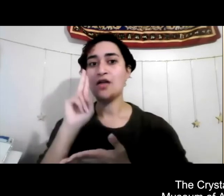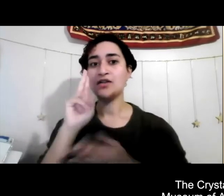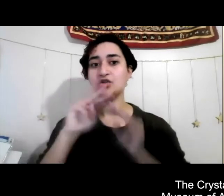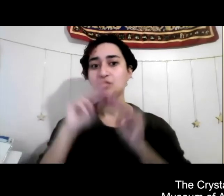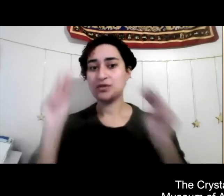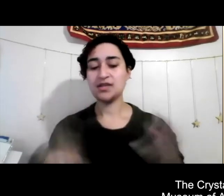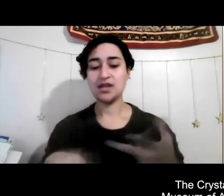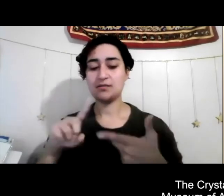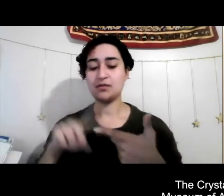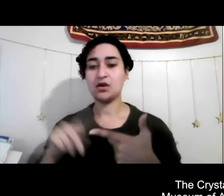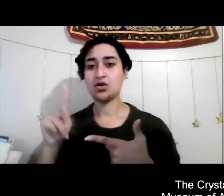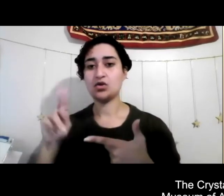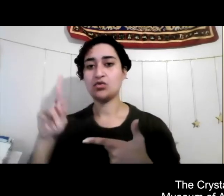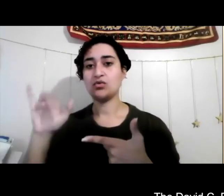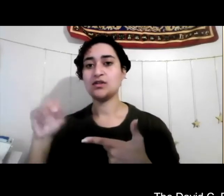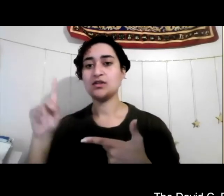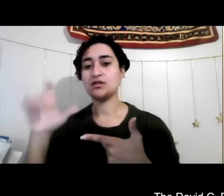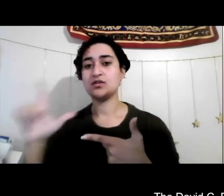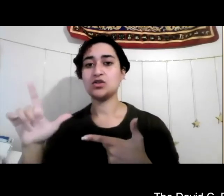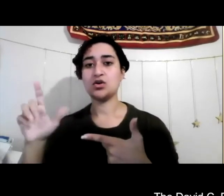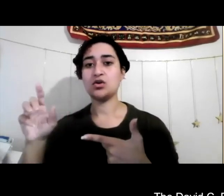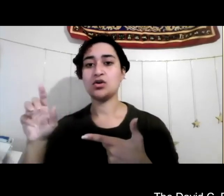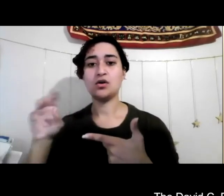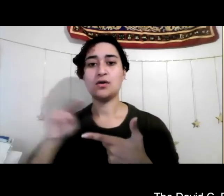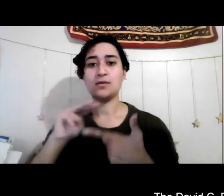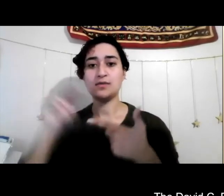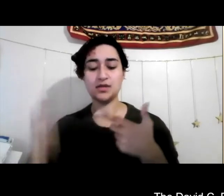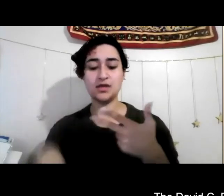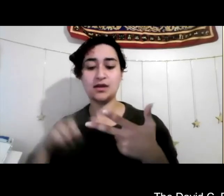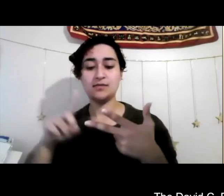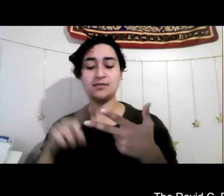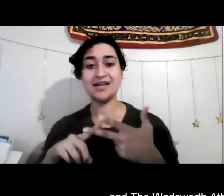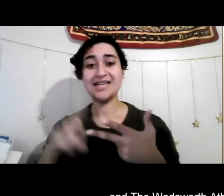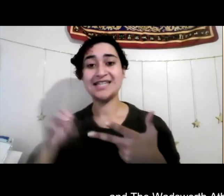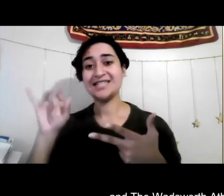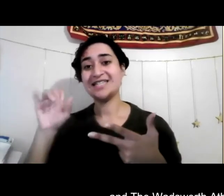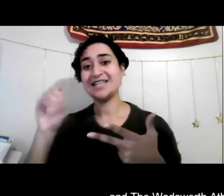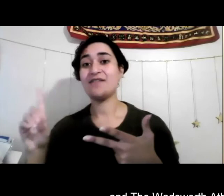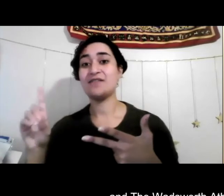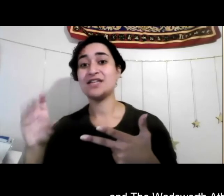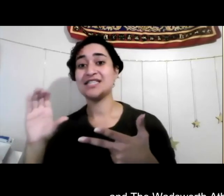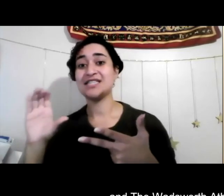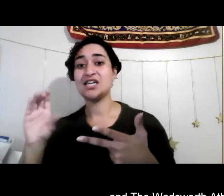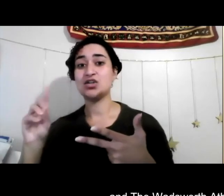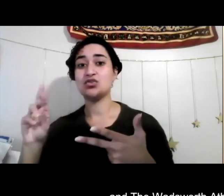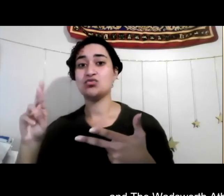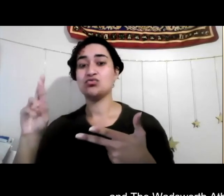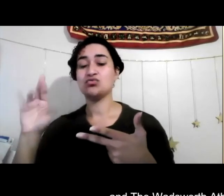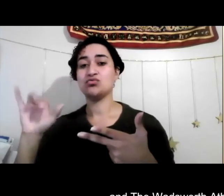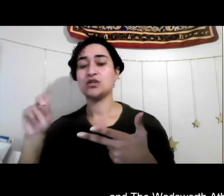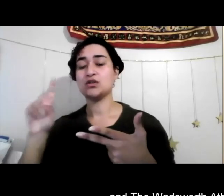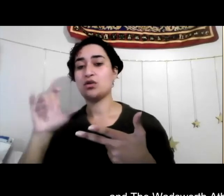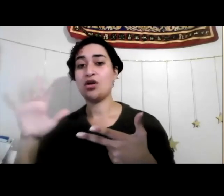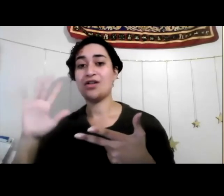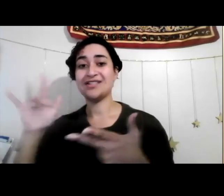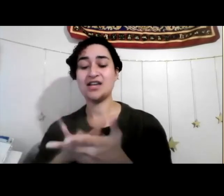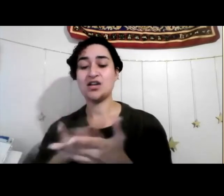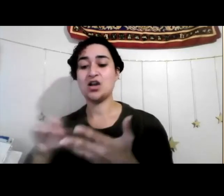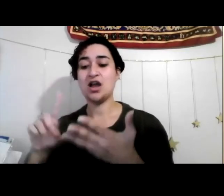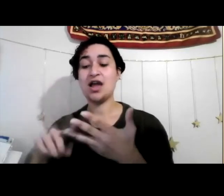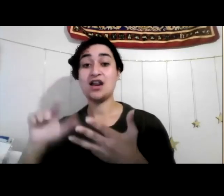Museum of American Art, the David C. Driscoll Center, and the Wadsworth Atheneum Museum of Art.